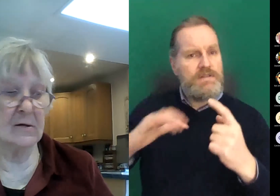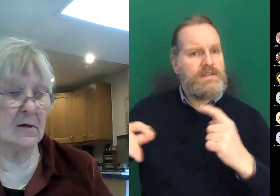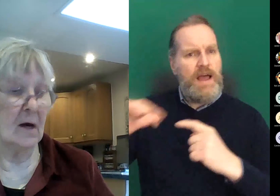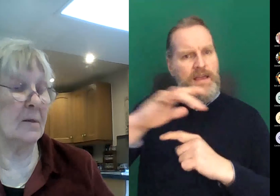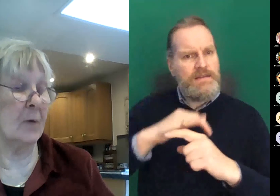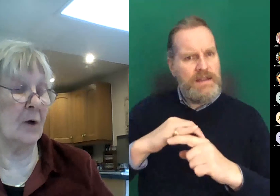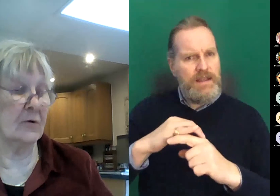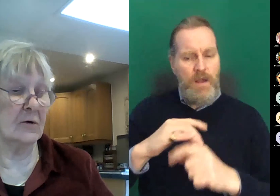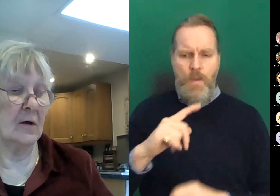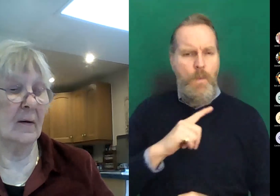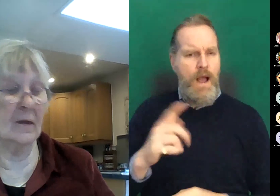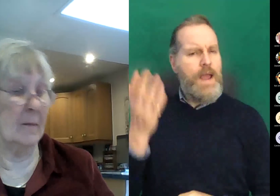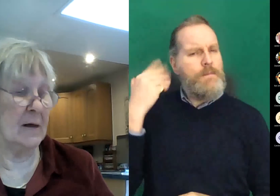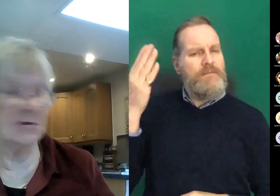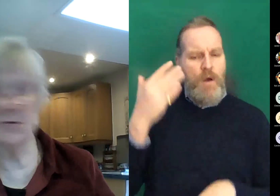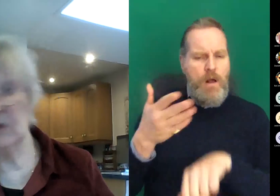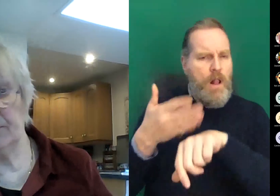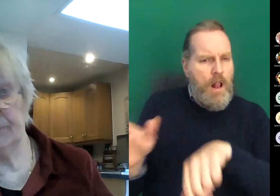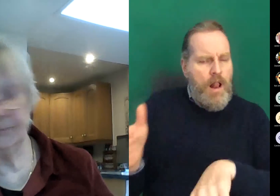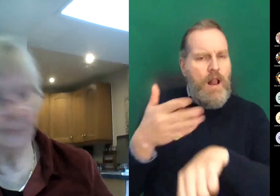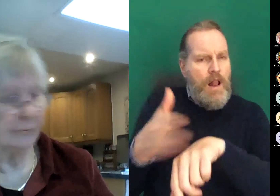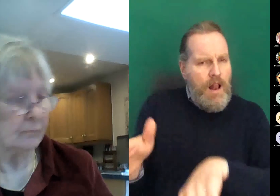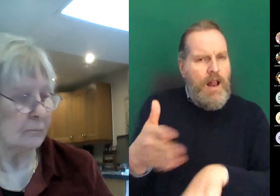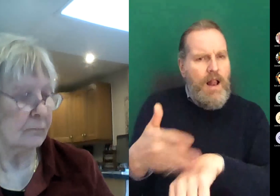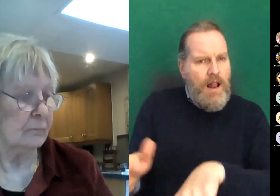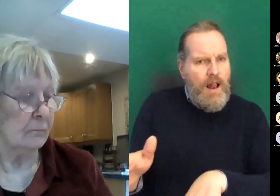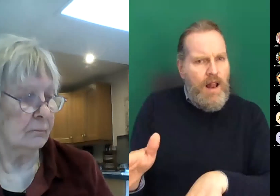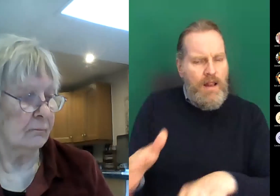their rights and a part in the mainstream.